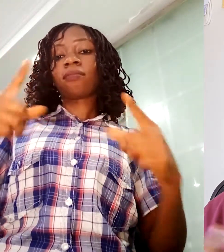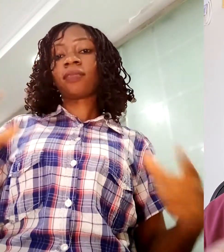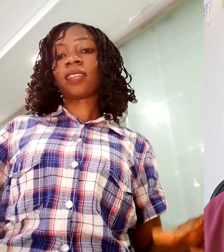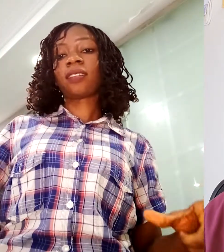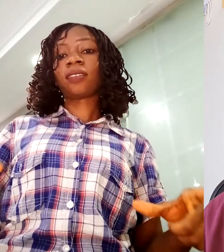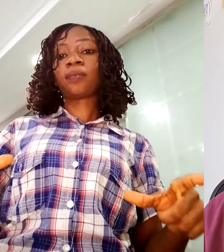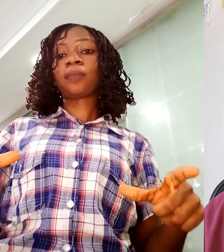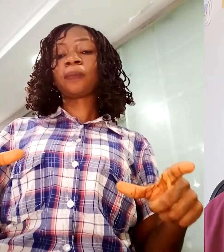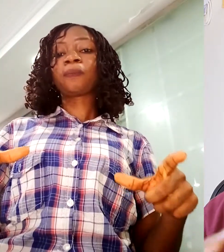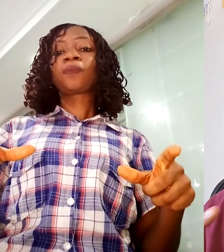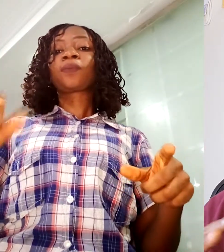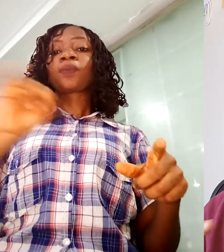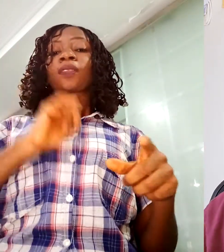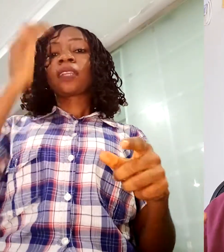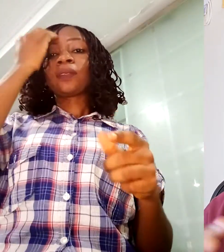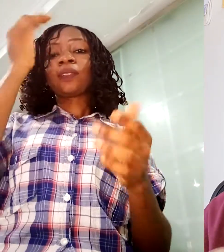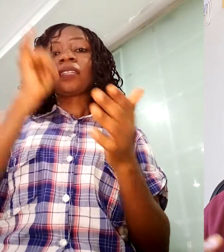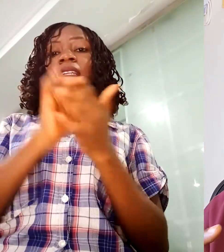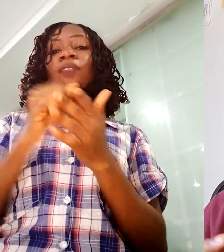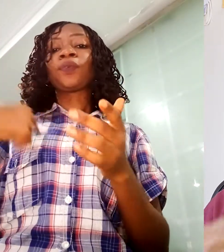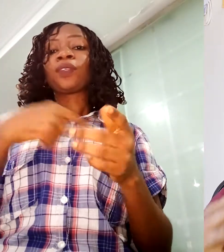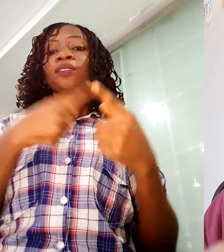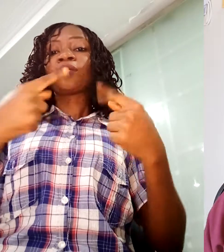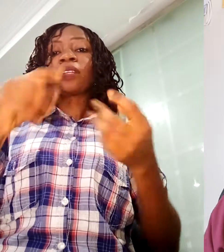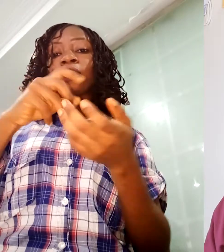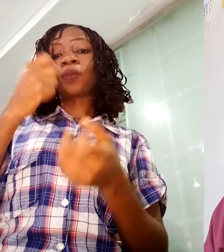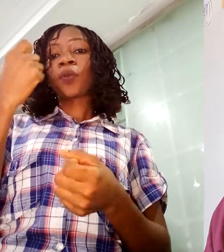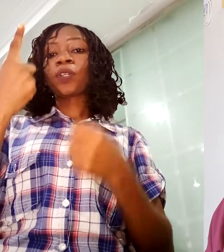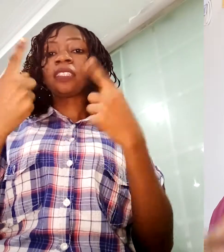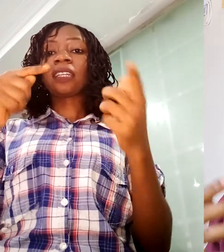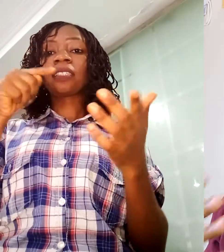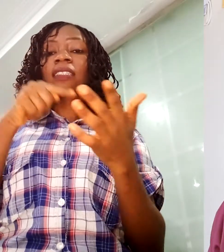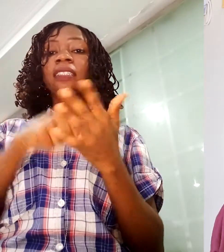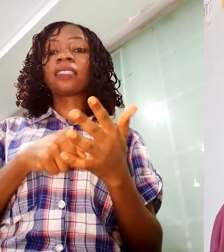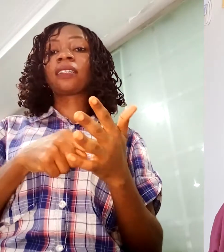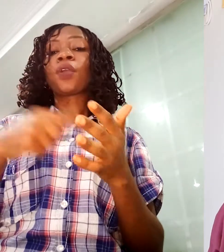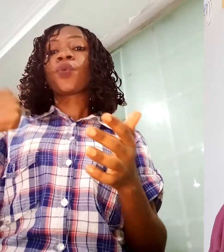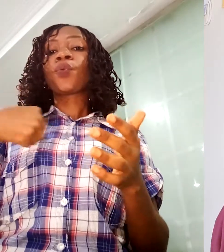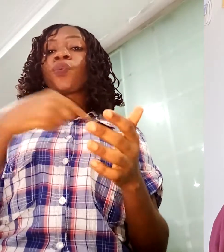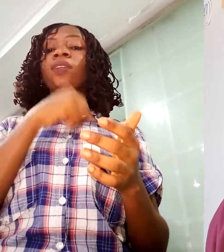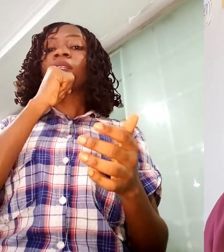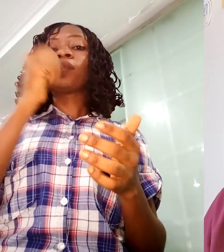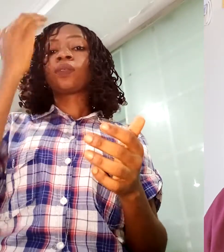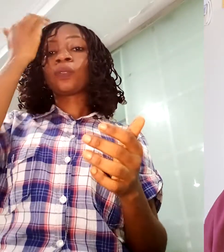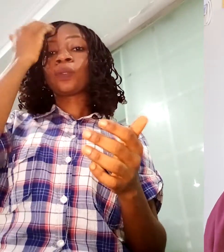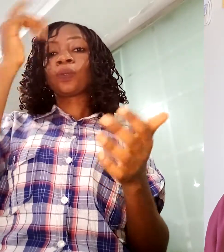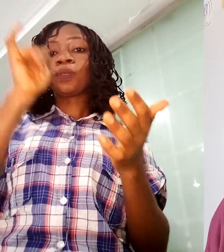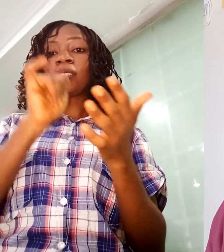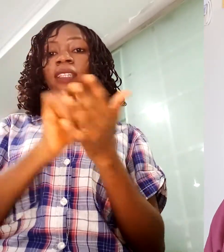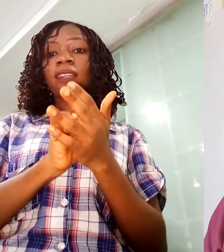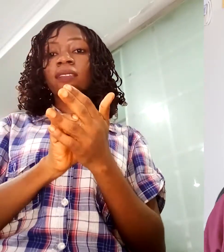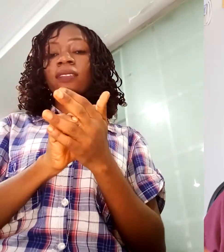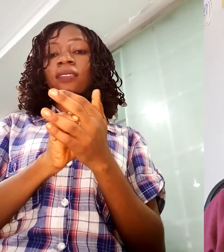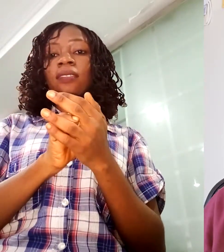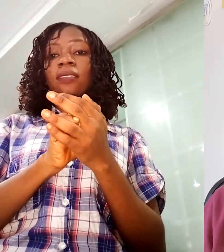of the challenges we have in trying to understand this is that when we do not know